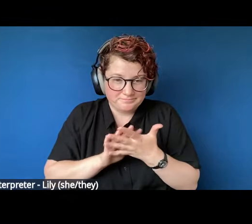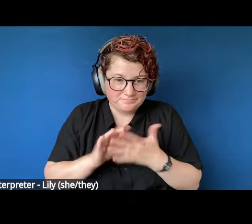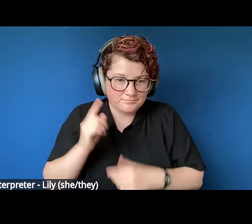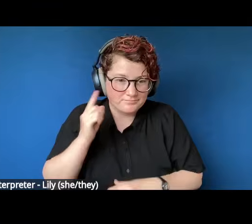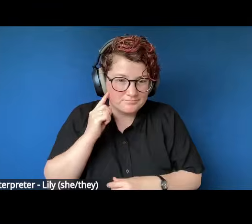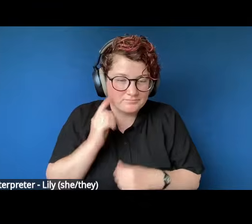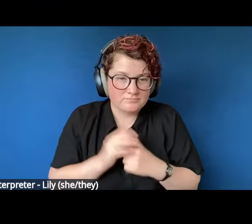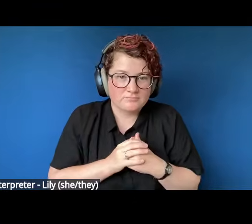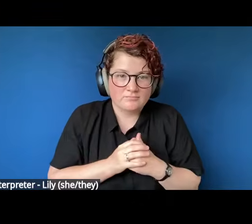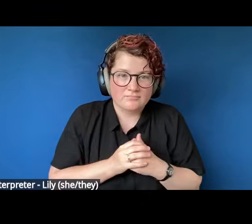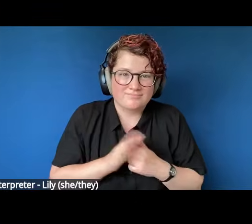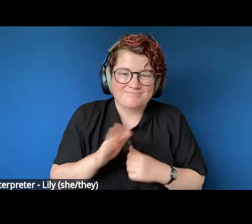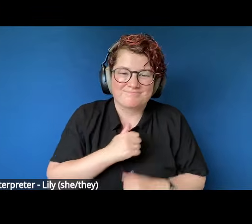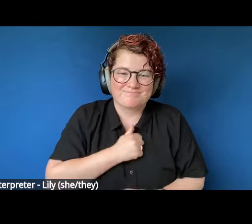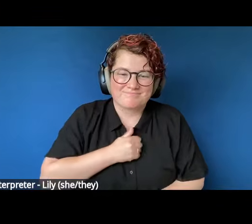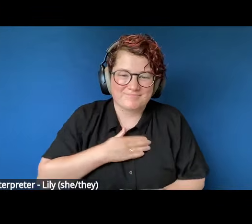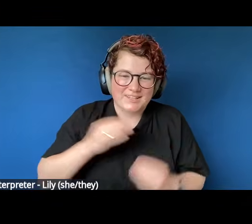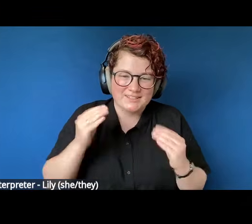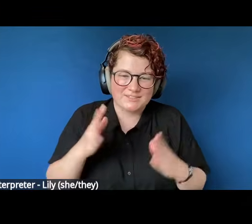It's my teacher voice.